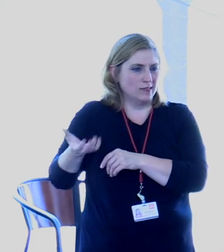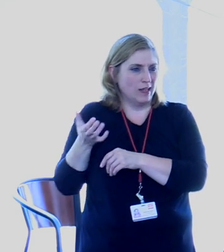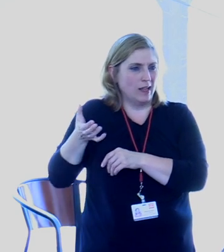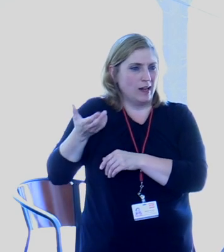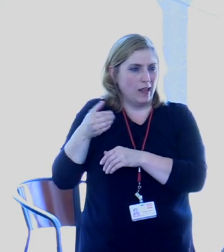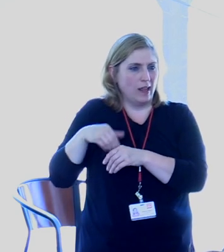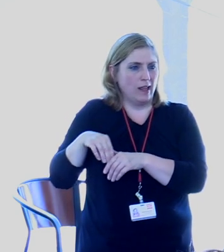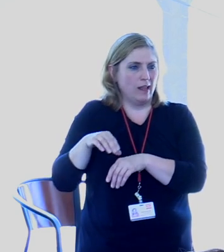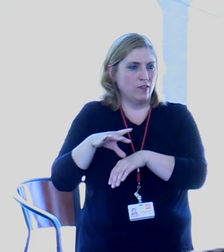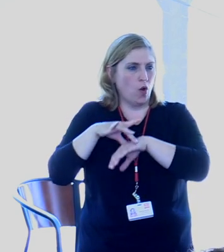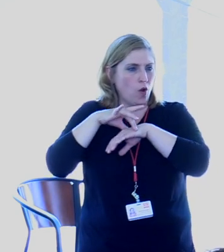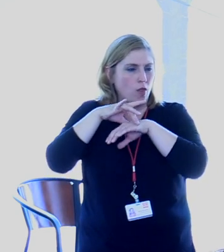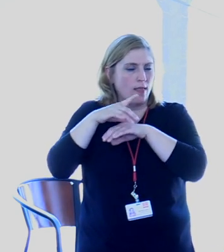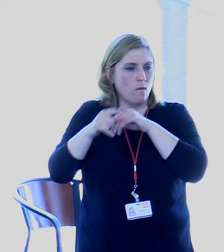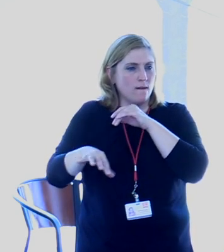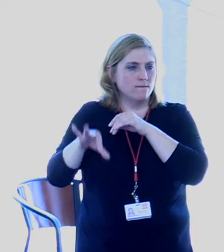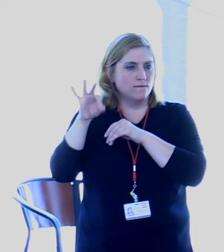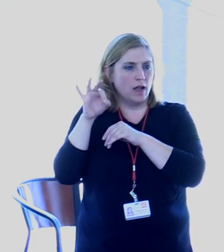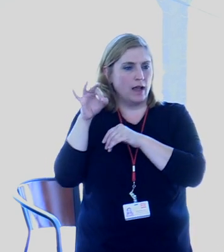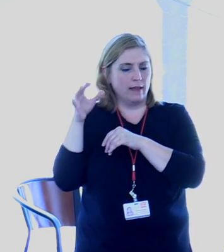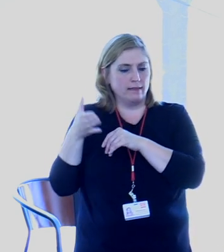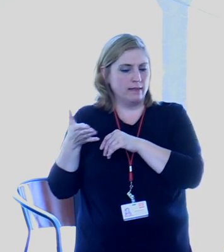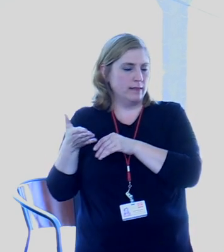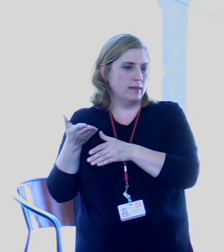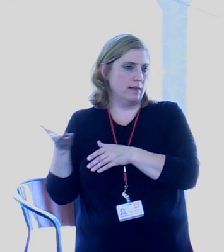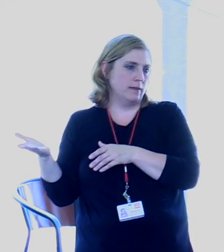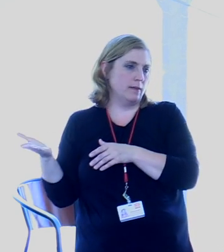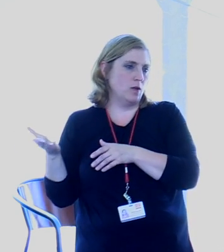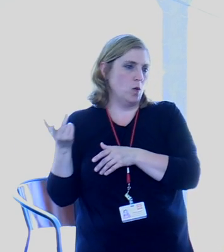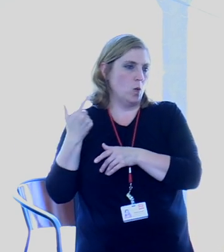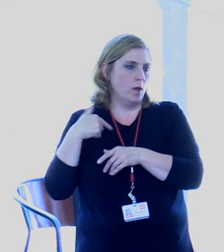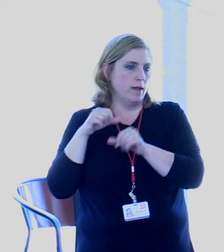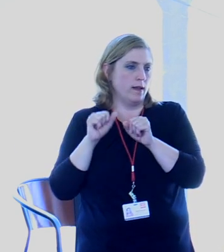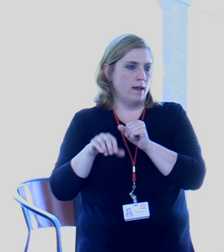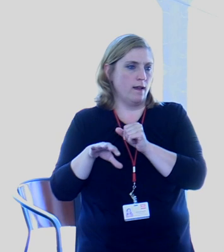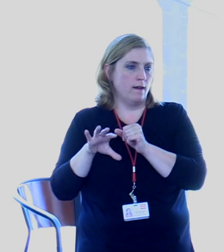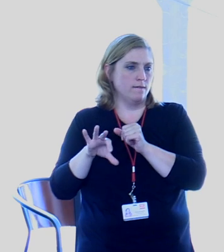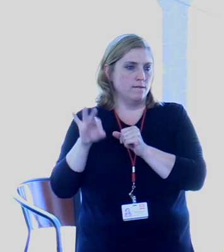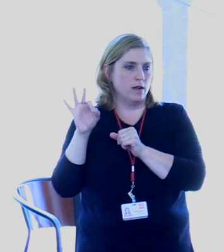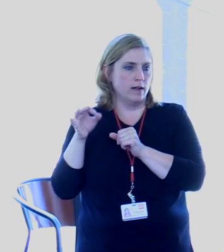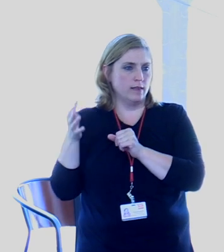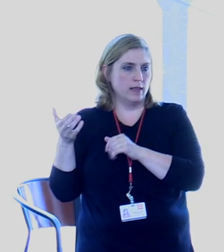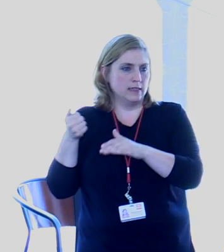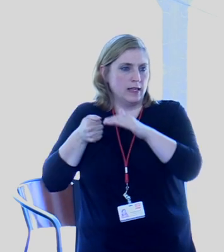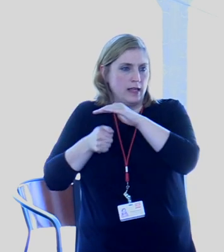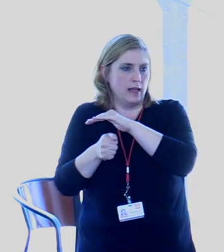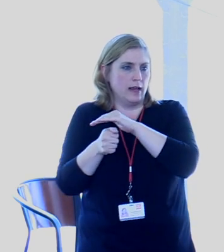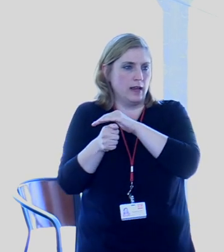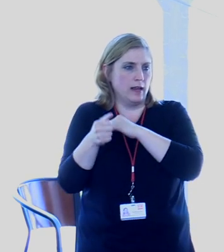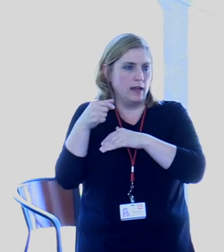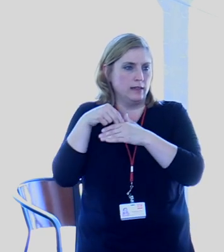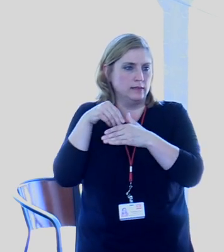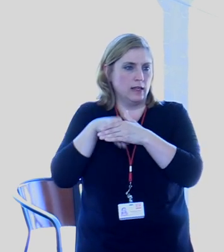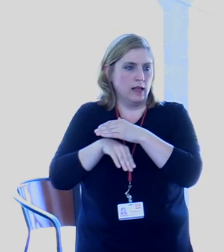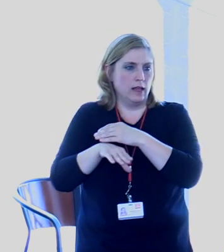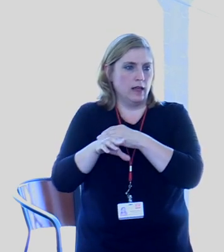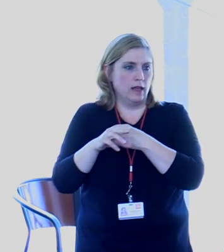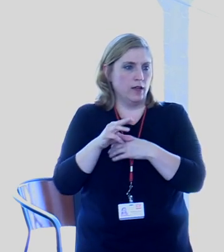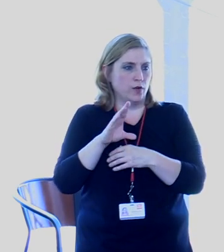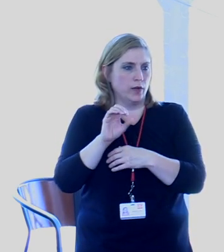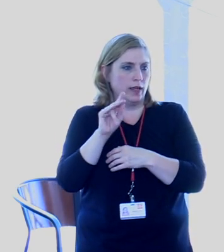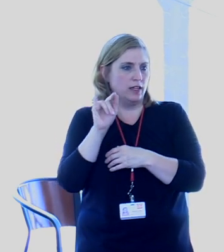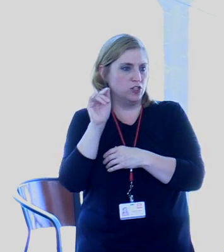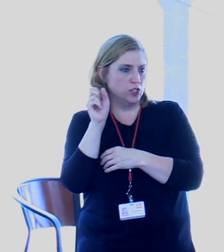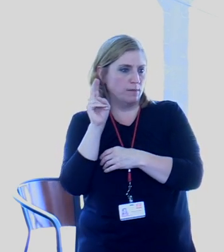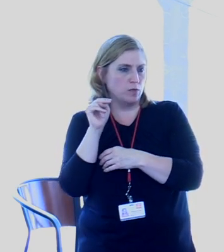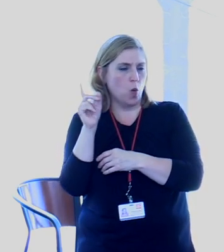of the earth, and we can find these riches. We can find these riches that are hidden in the very bosom of creation. But